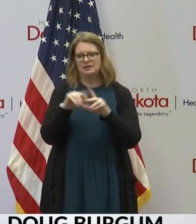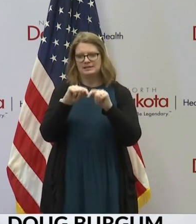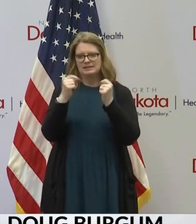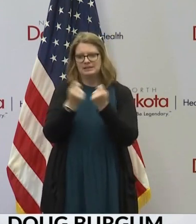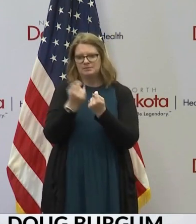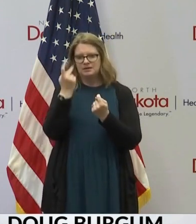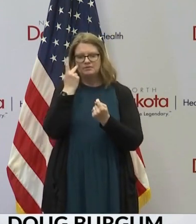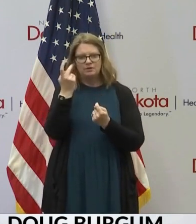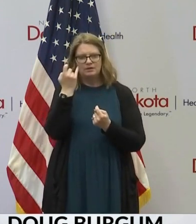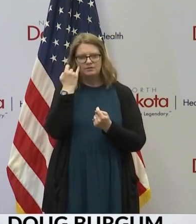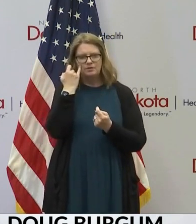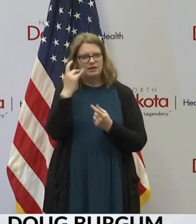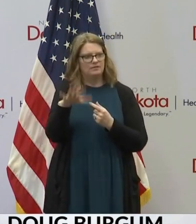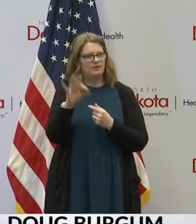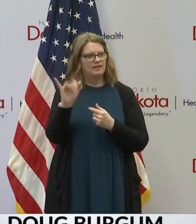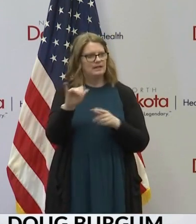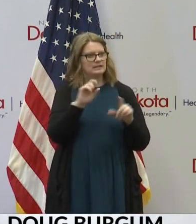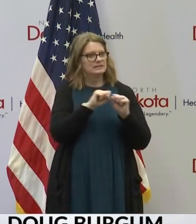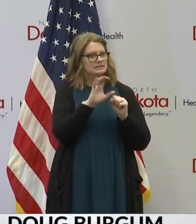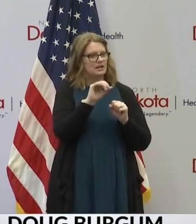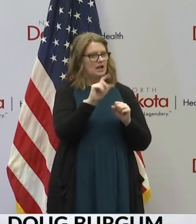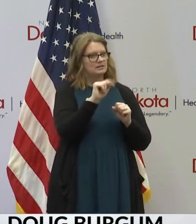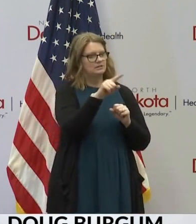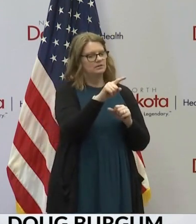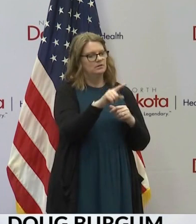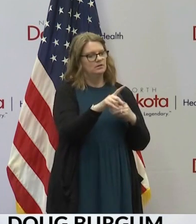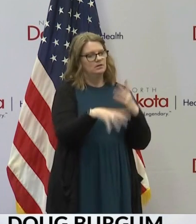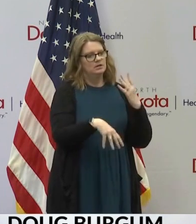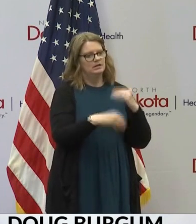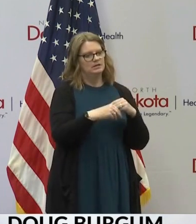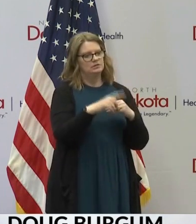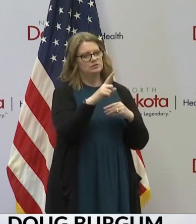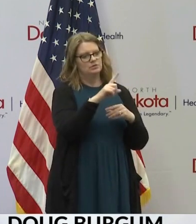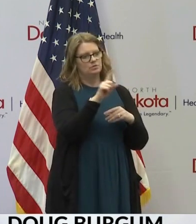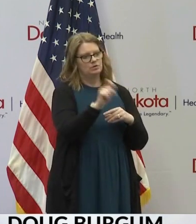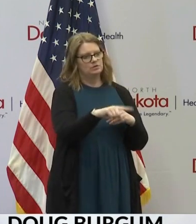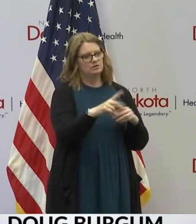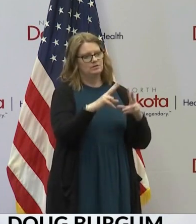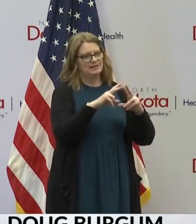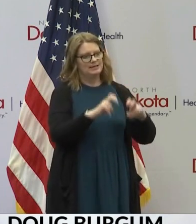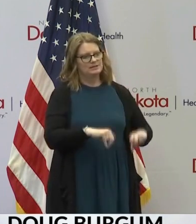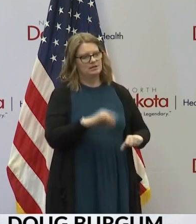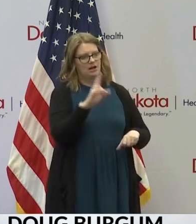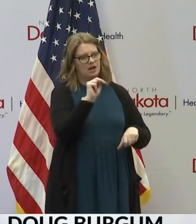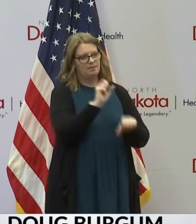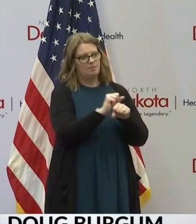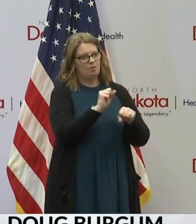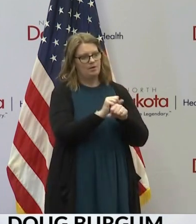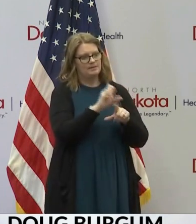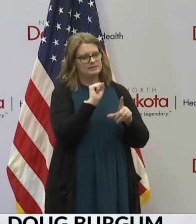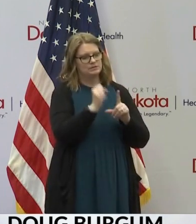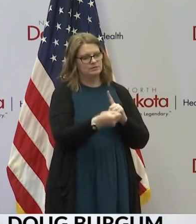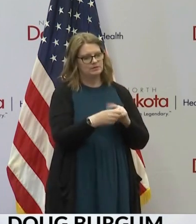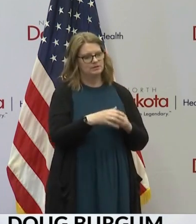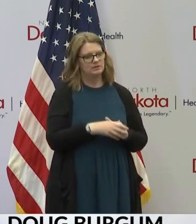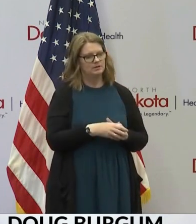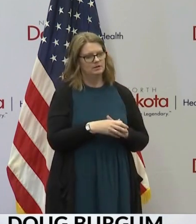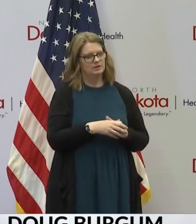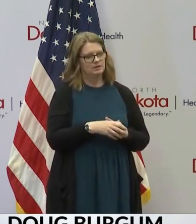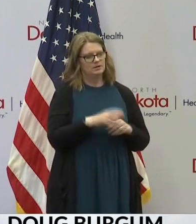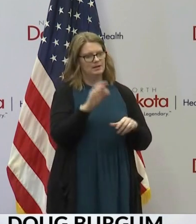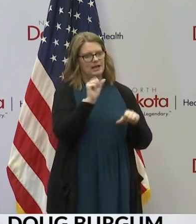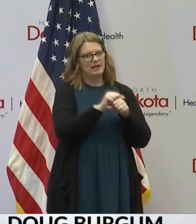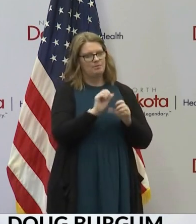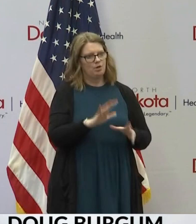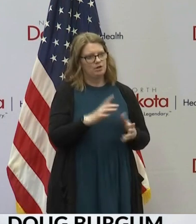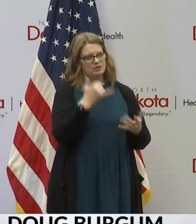dig that one up. Scott? I want to follow up on your assessment on the unemployment situation. I hear from employers